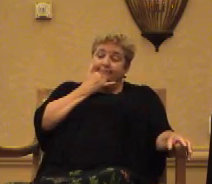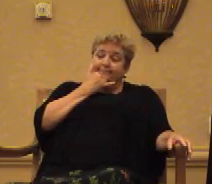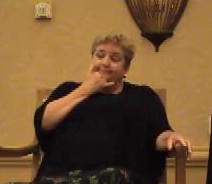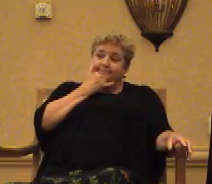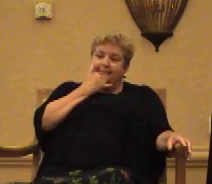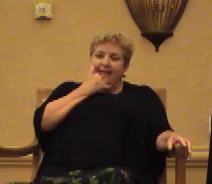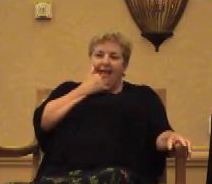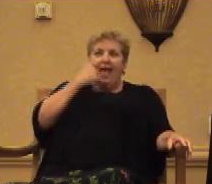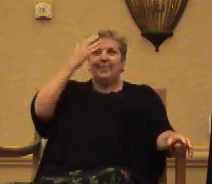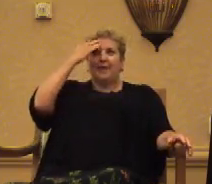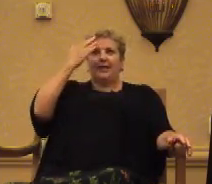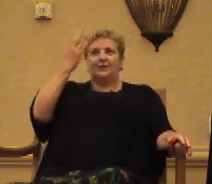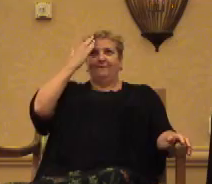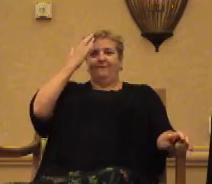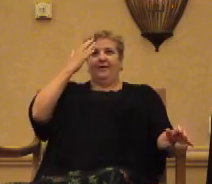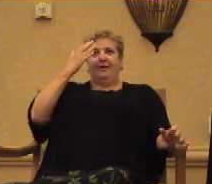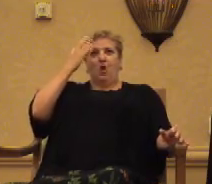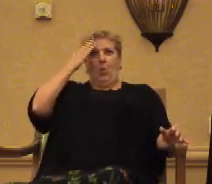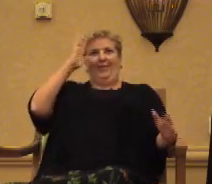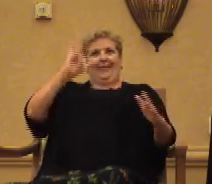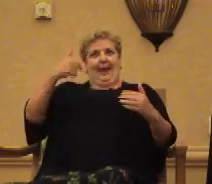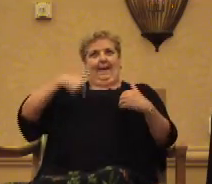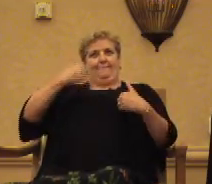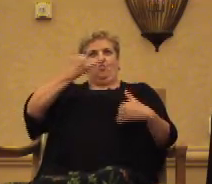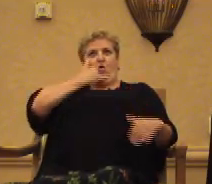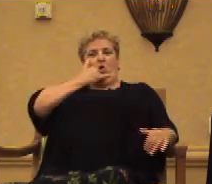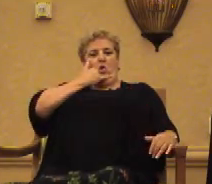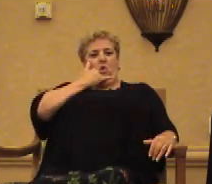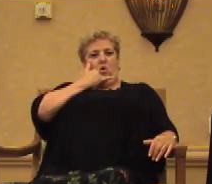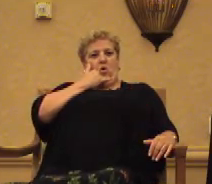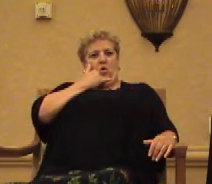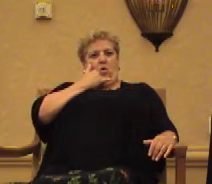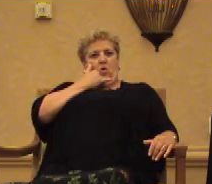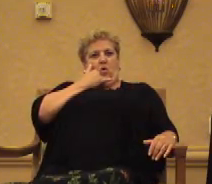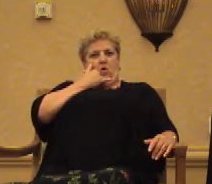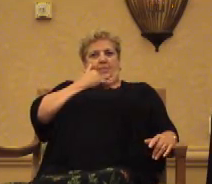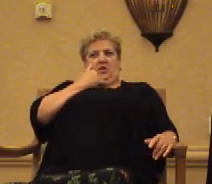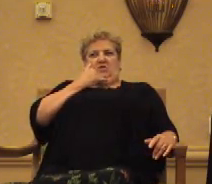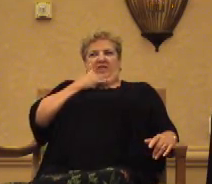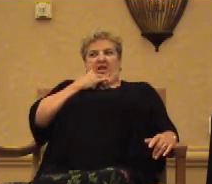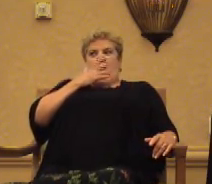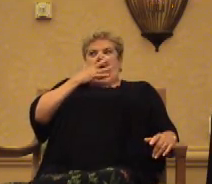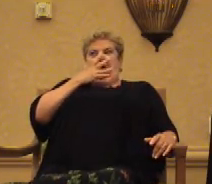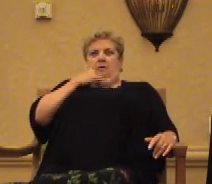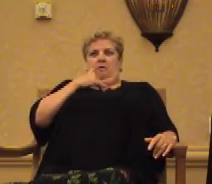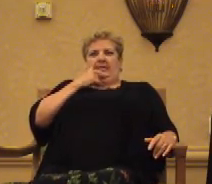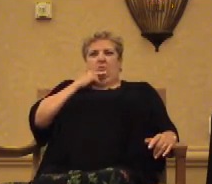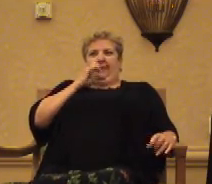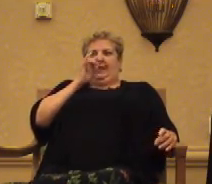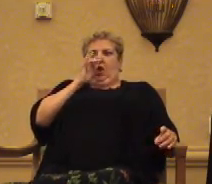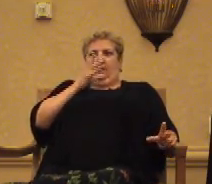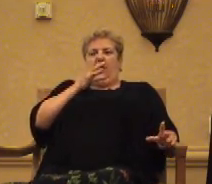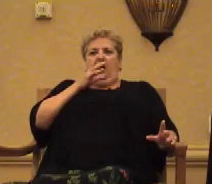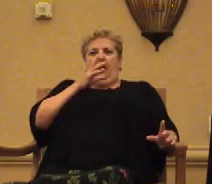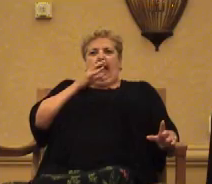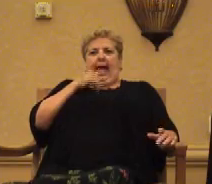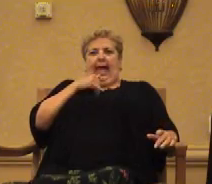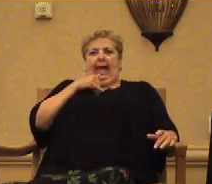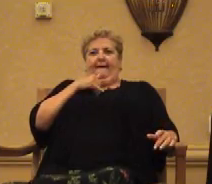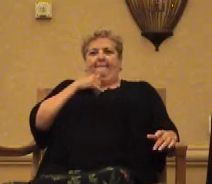wrong, when something appears on the radar that looks like, oh, this is going to be awful, I got 500 instances in